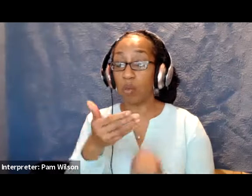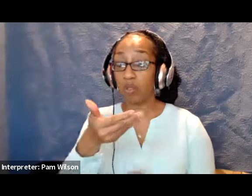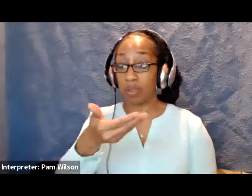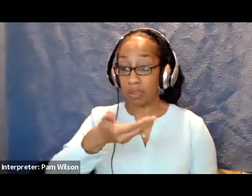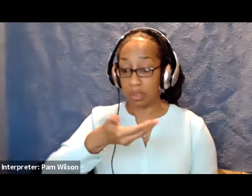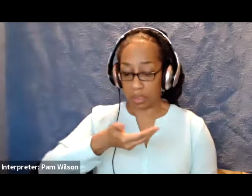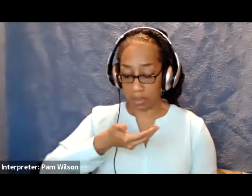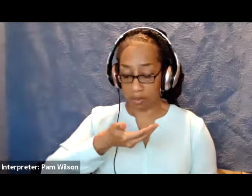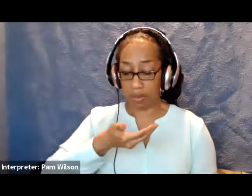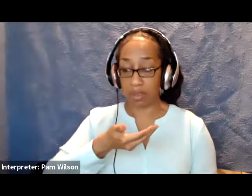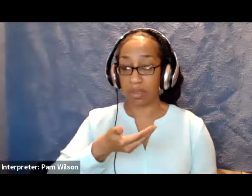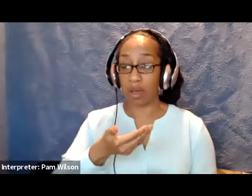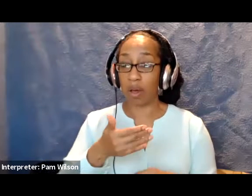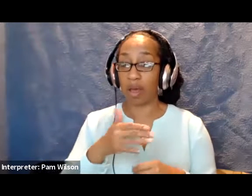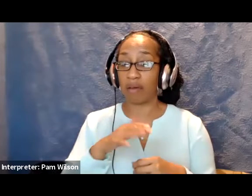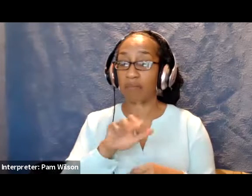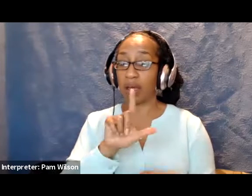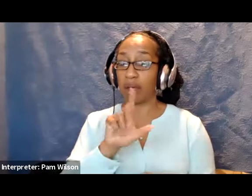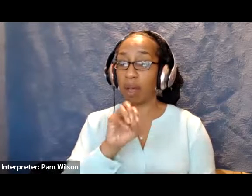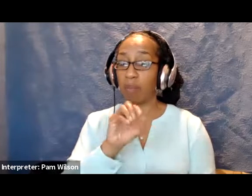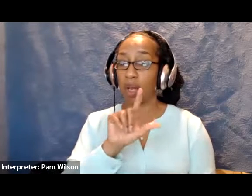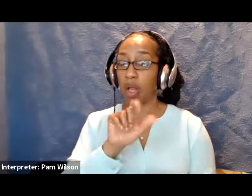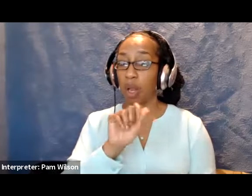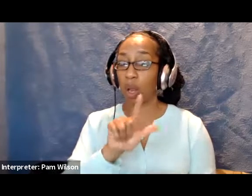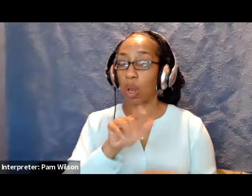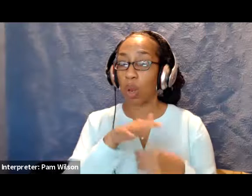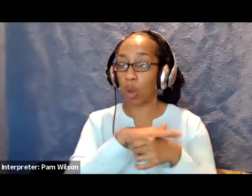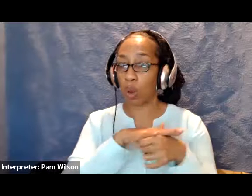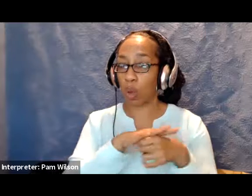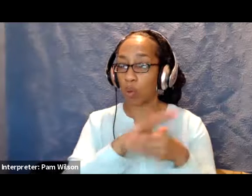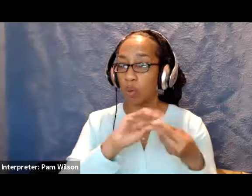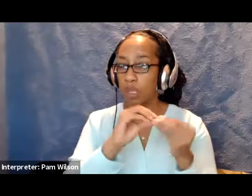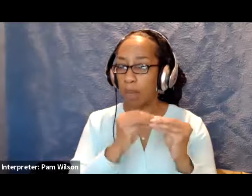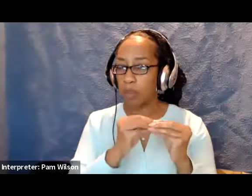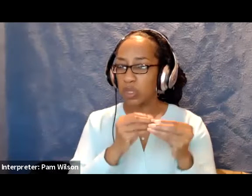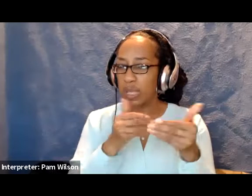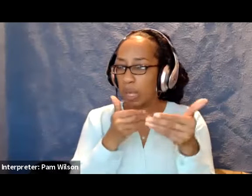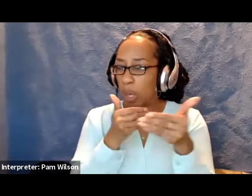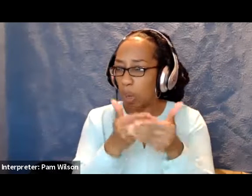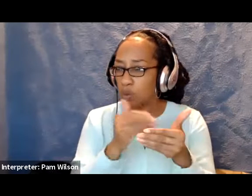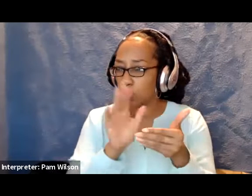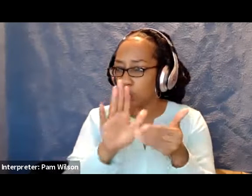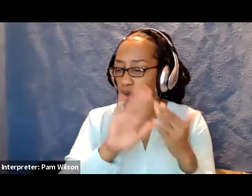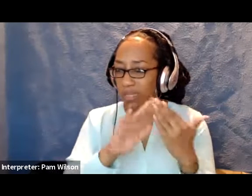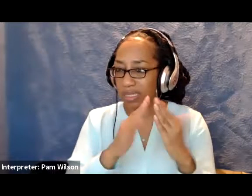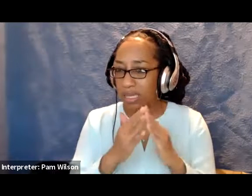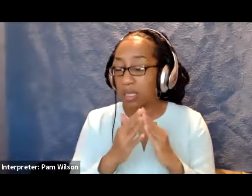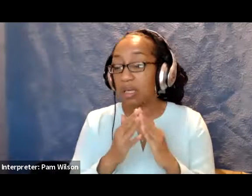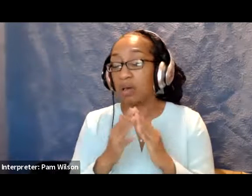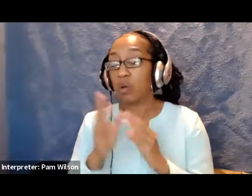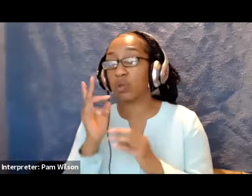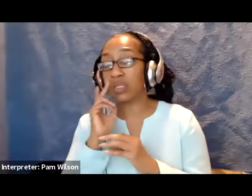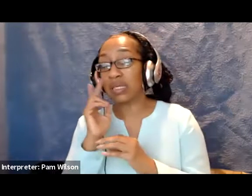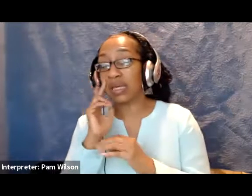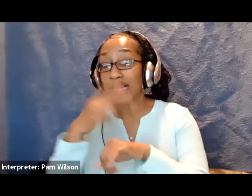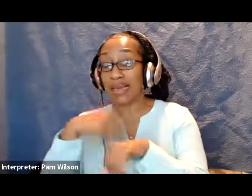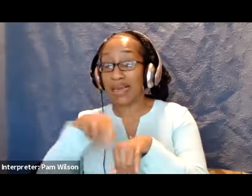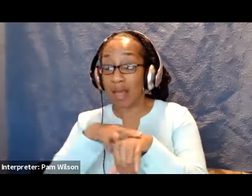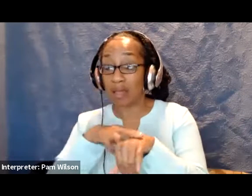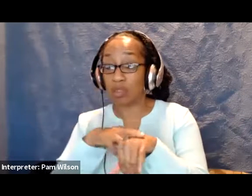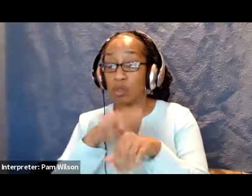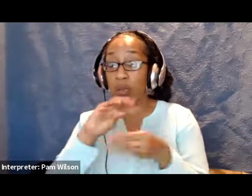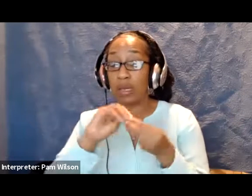have local numbers that like are cities closest to you, or the national number or an international.